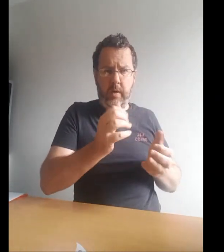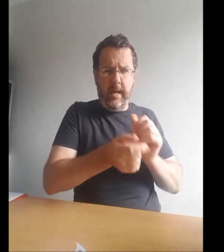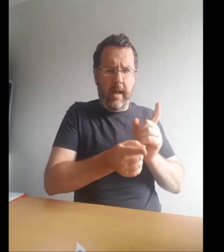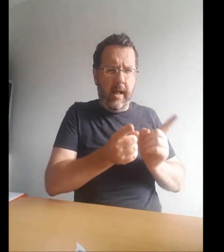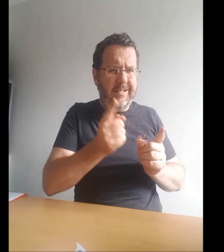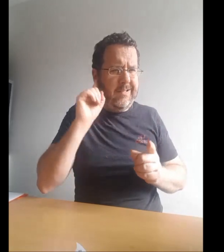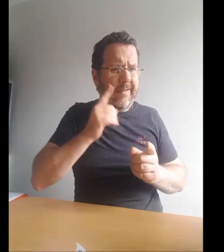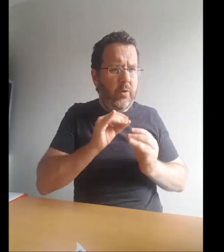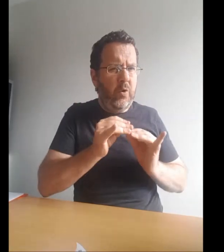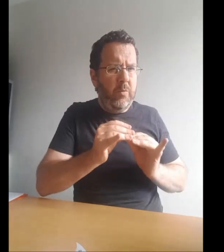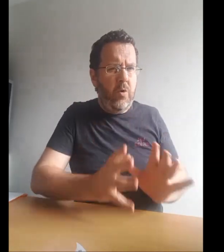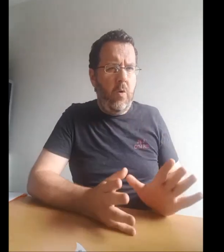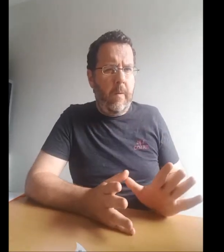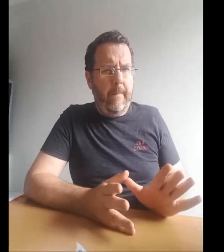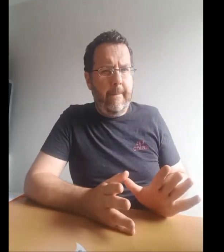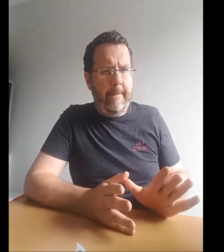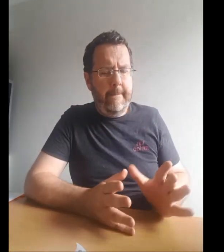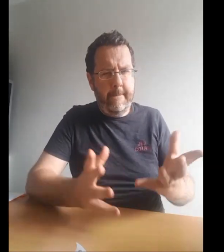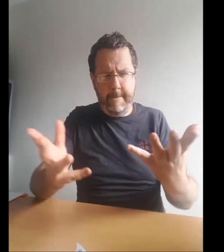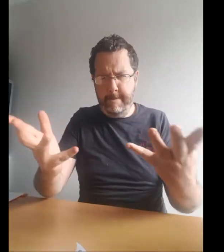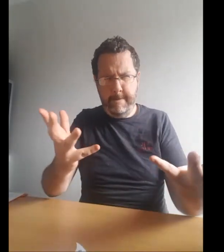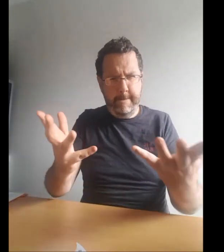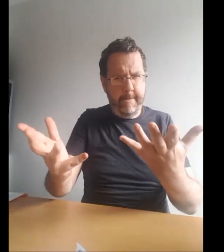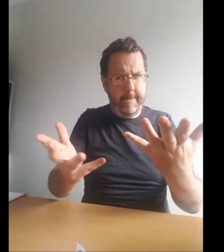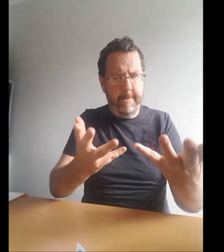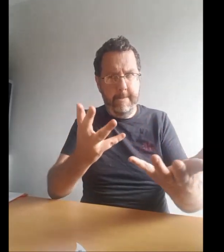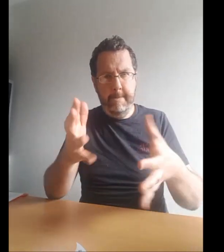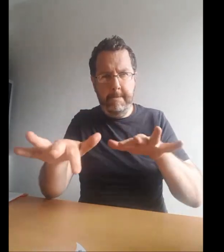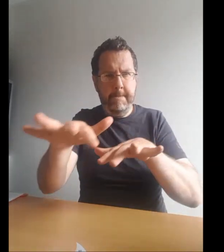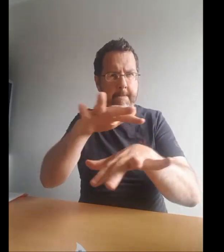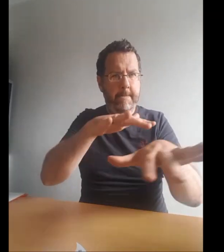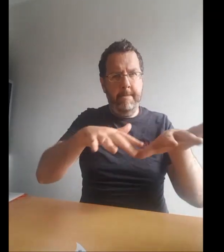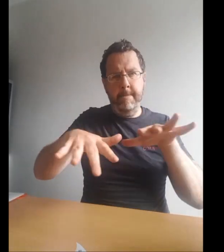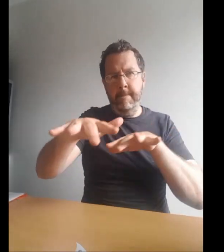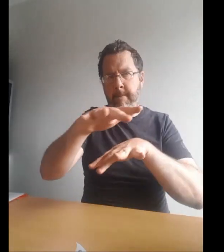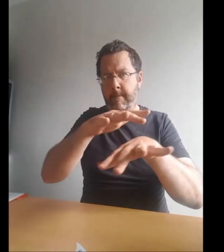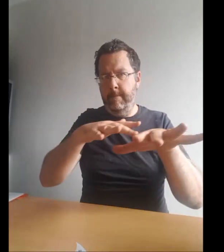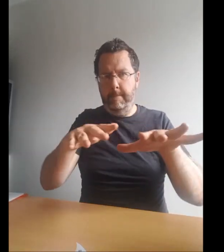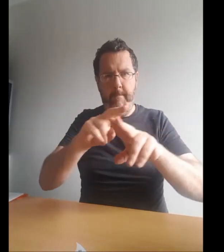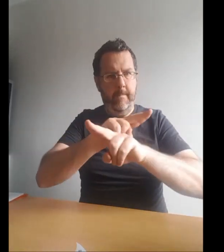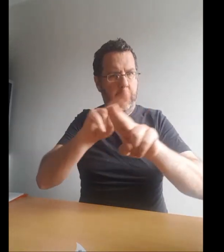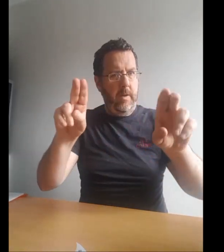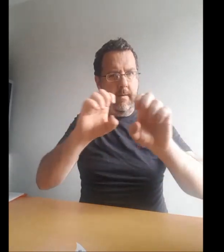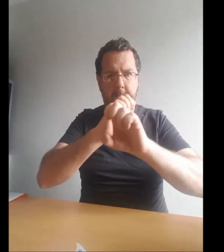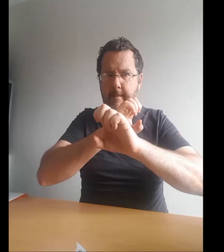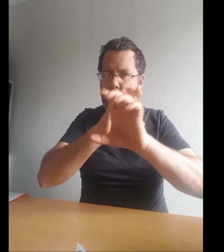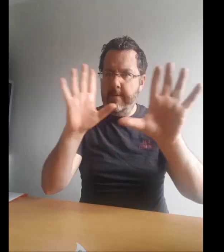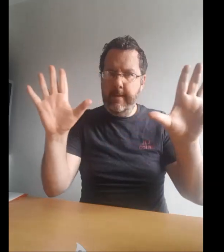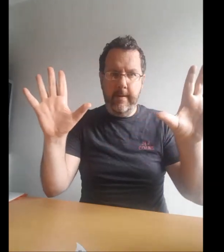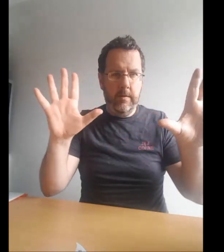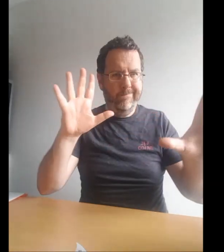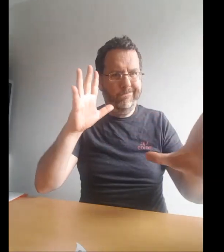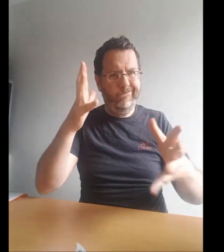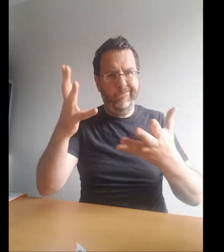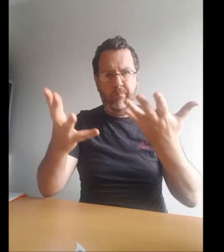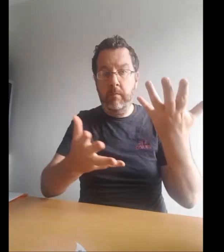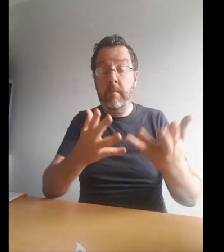interpreter. It's very hard to square these pieces of information with each other. It's very hard to know exactly what's going on.